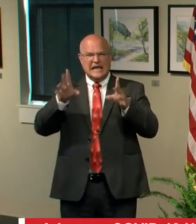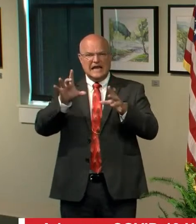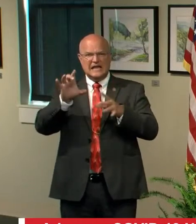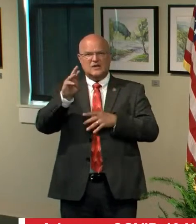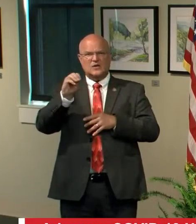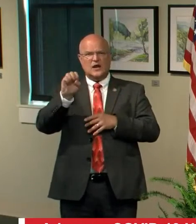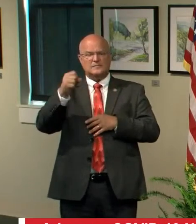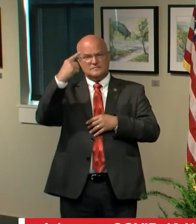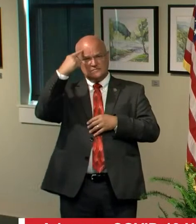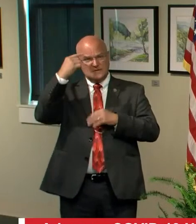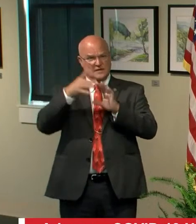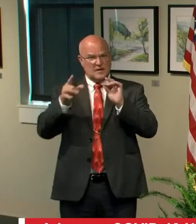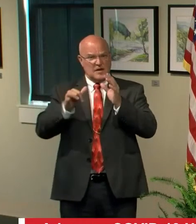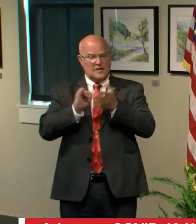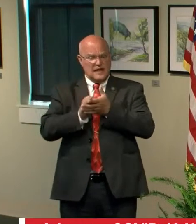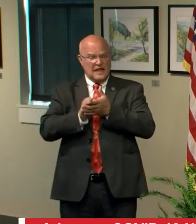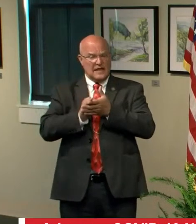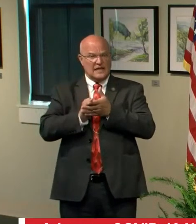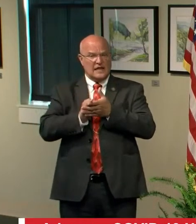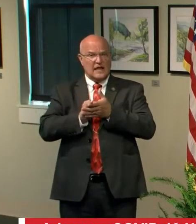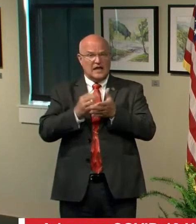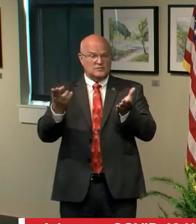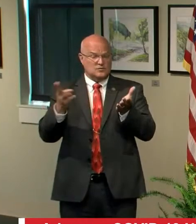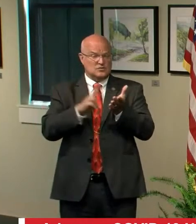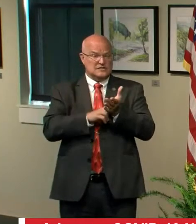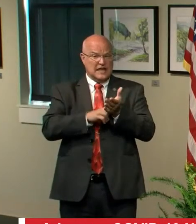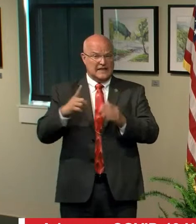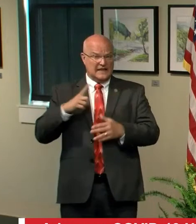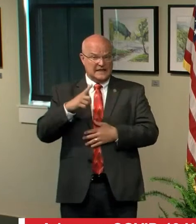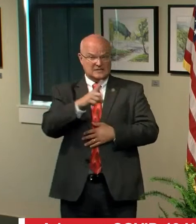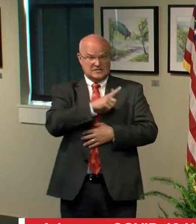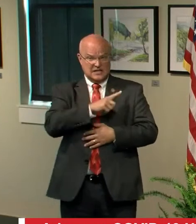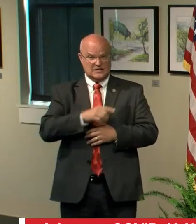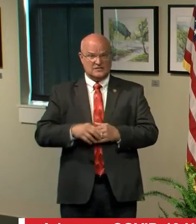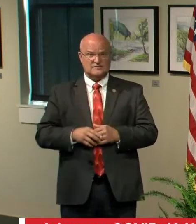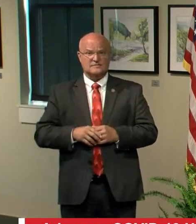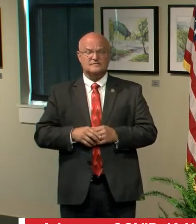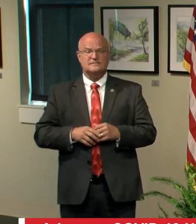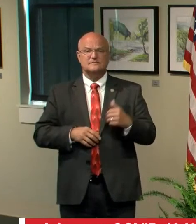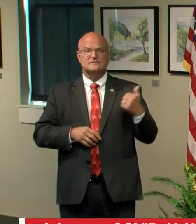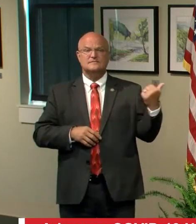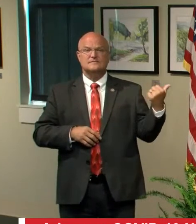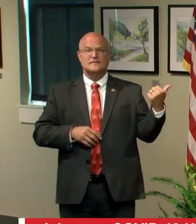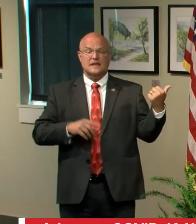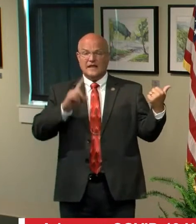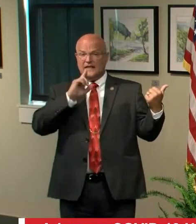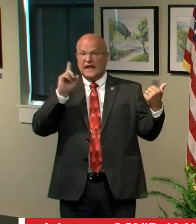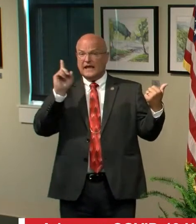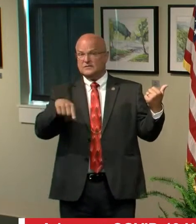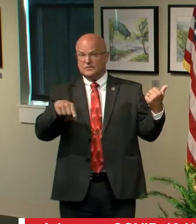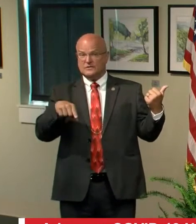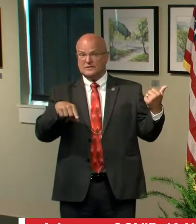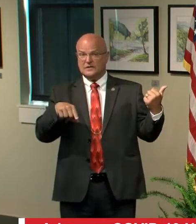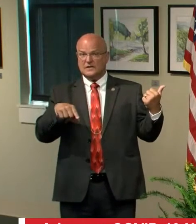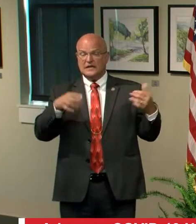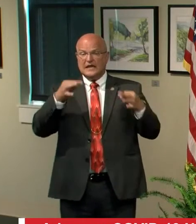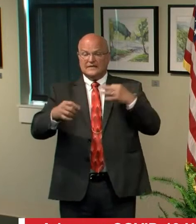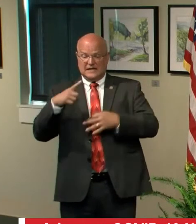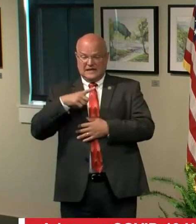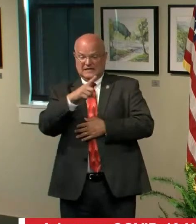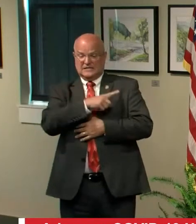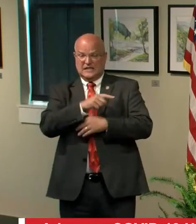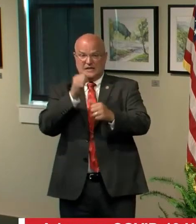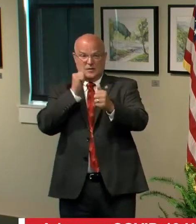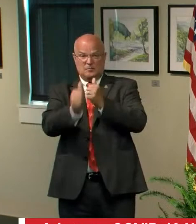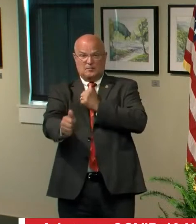wanted to hear your thoughts on that and then ask if you would sign such a piece of legislation. The answer is if the